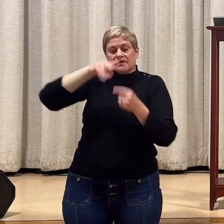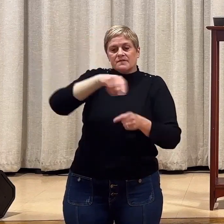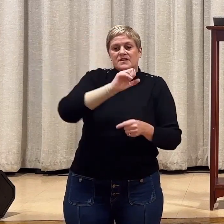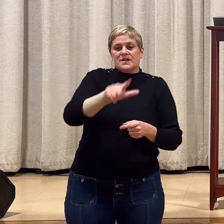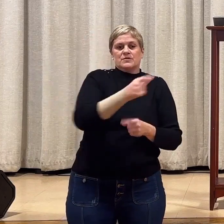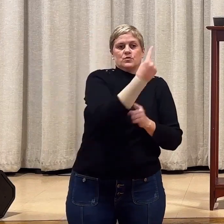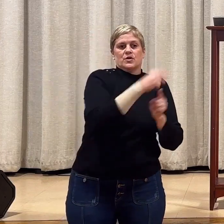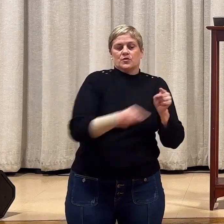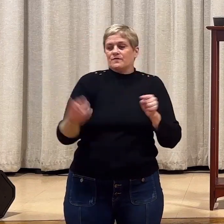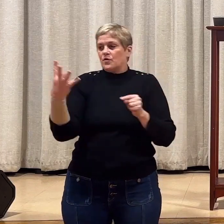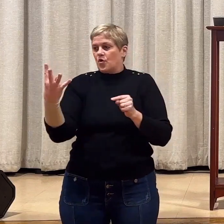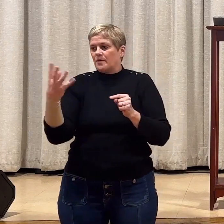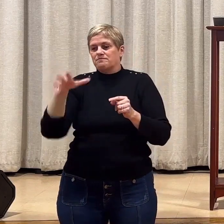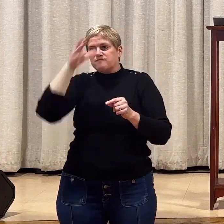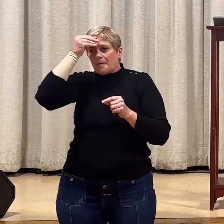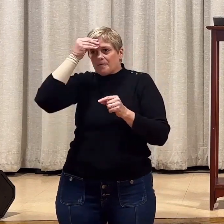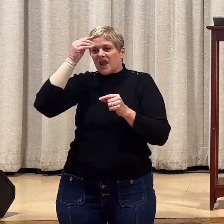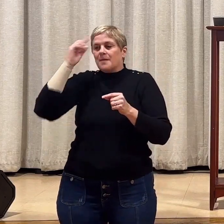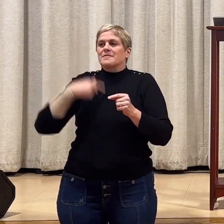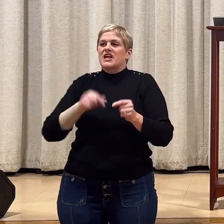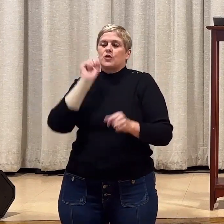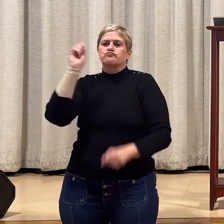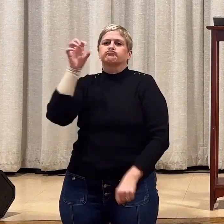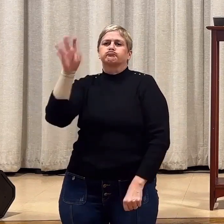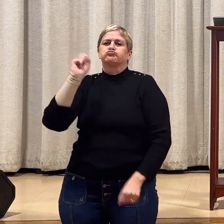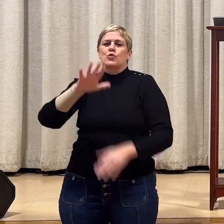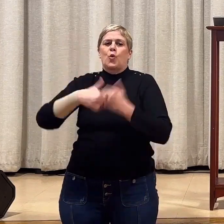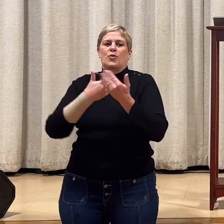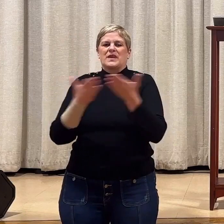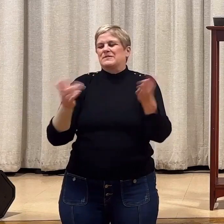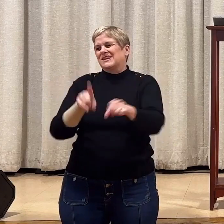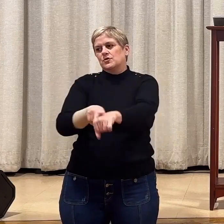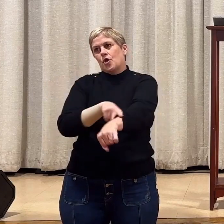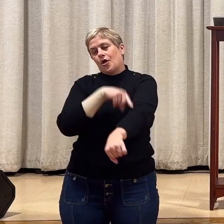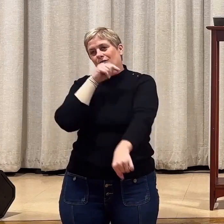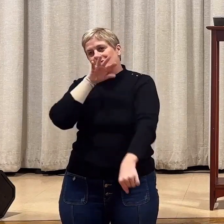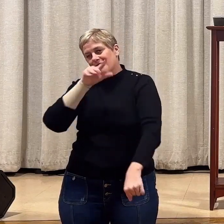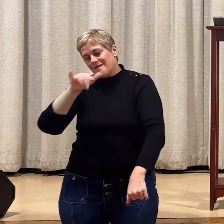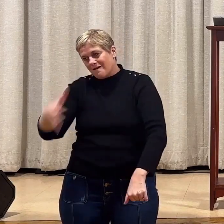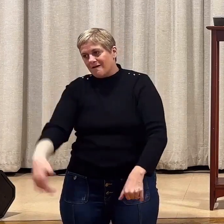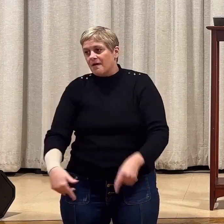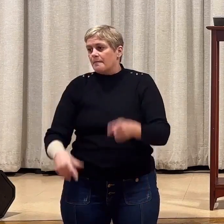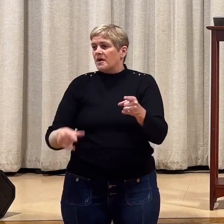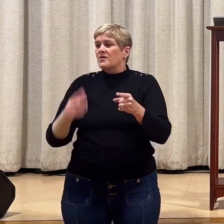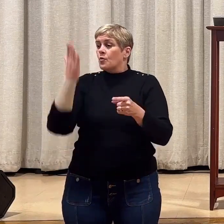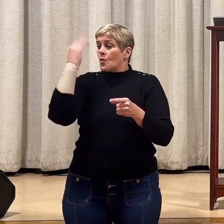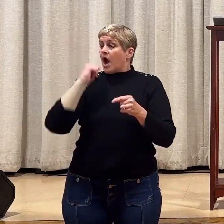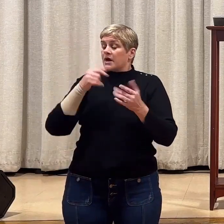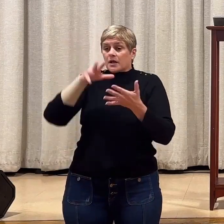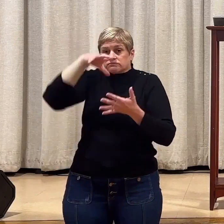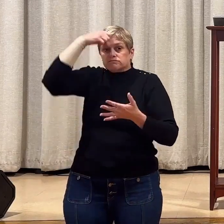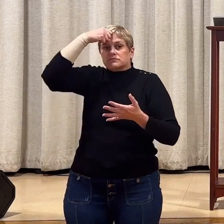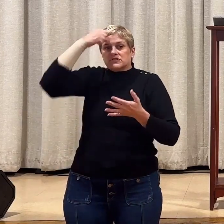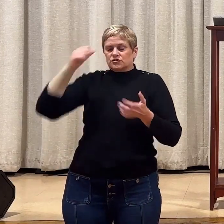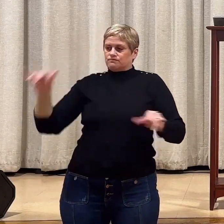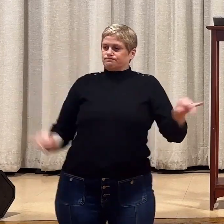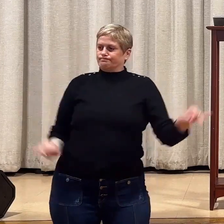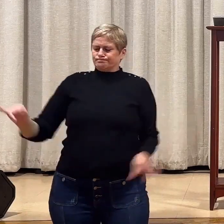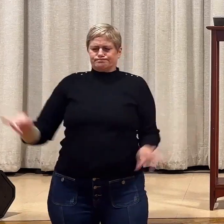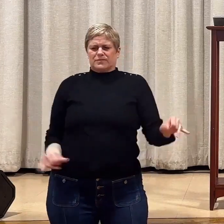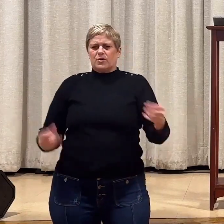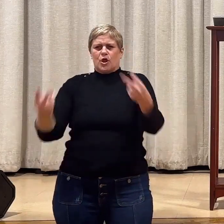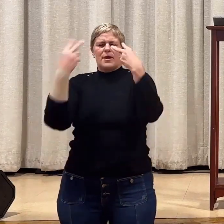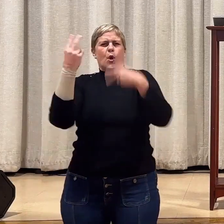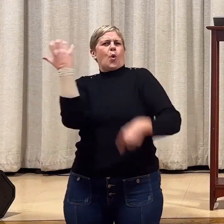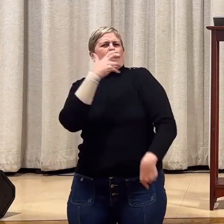going to do the whole thing, but it was going to take too long. But I don't do that to boast, or I don't want you guys to look at me and be